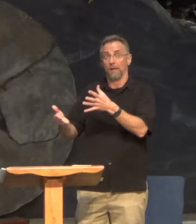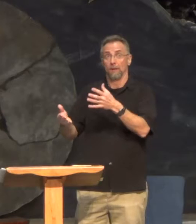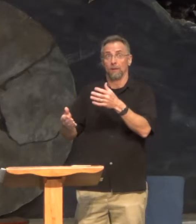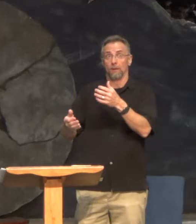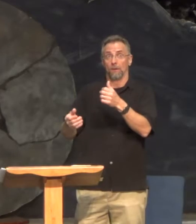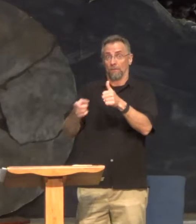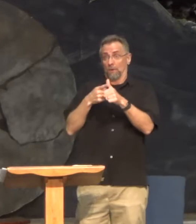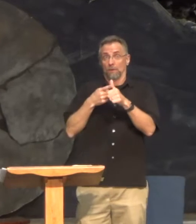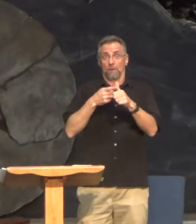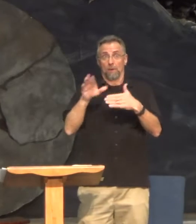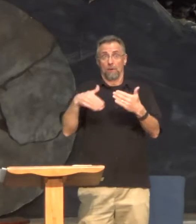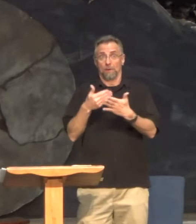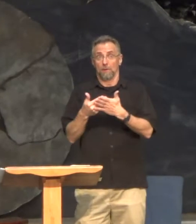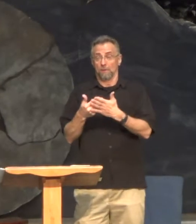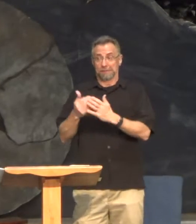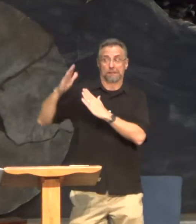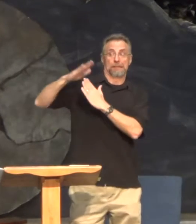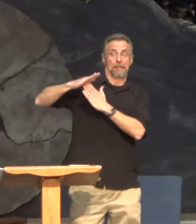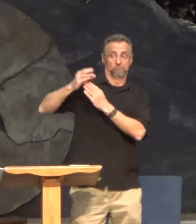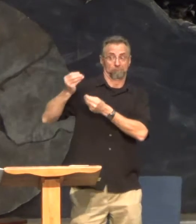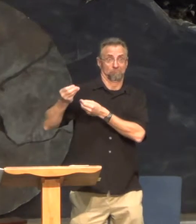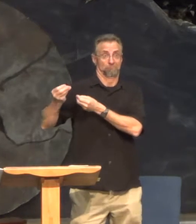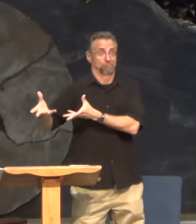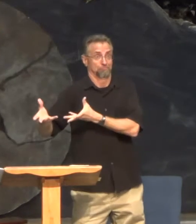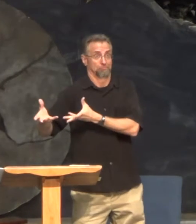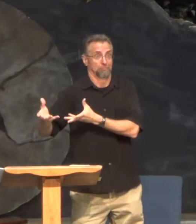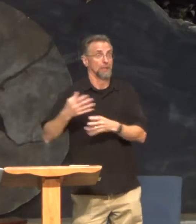For I delivered to you, first of all,